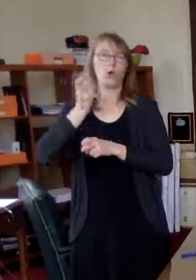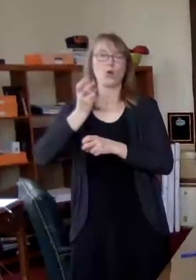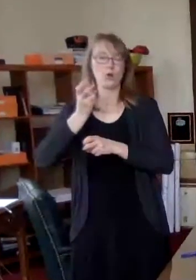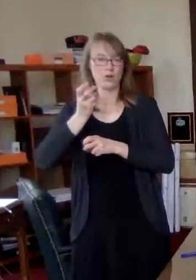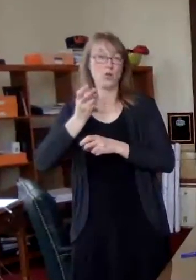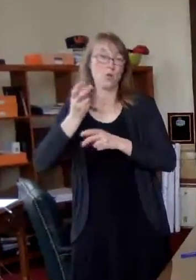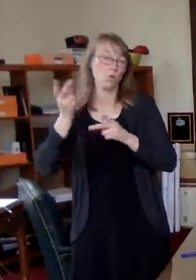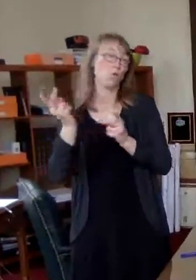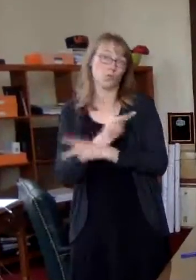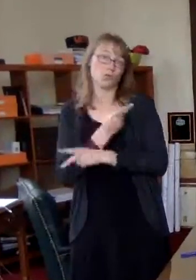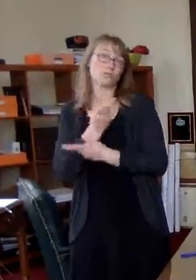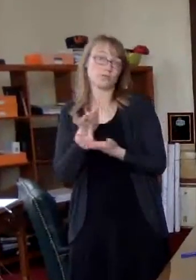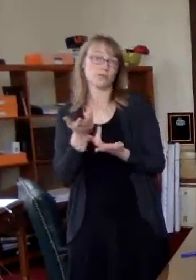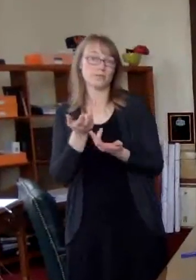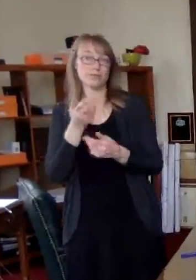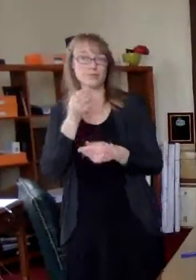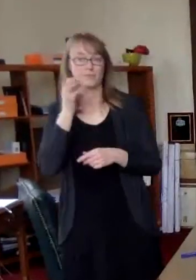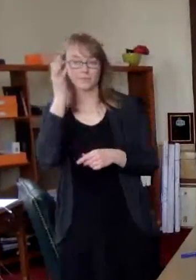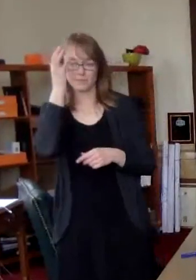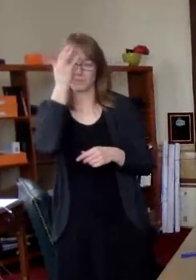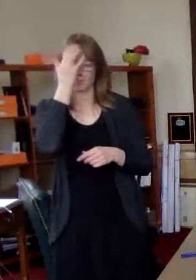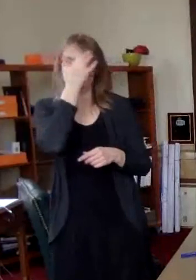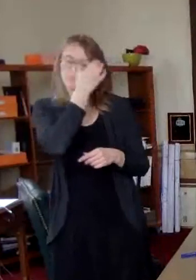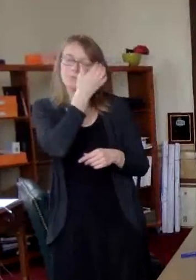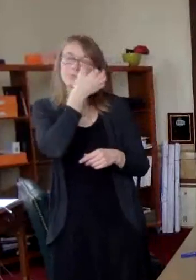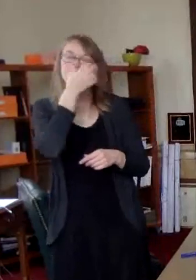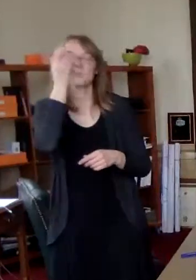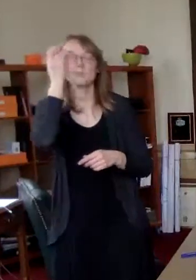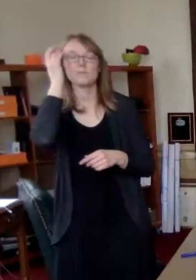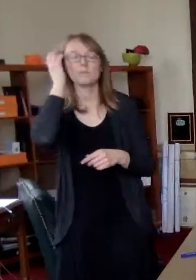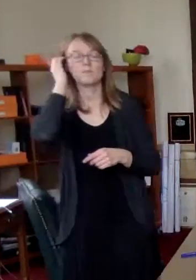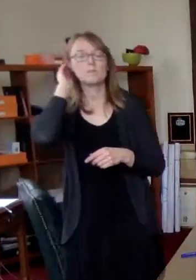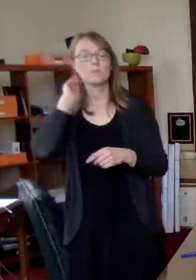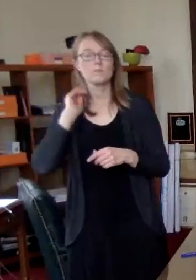people. How many people have been tested so far?